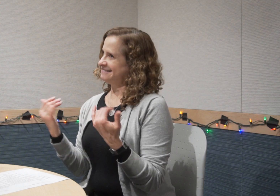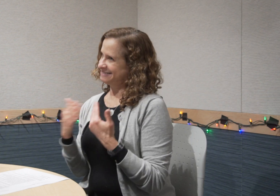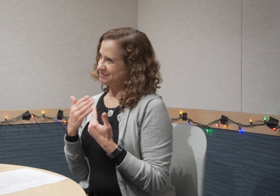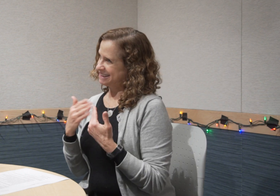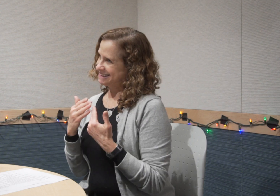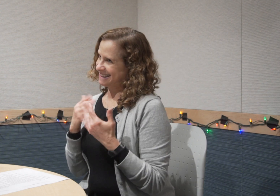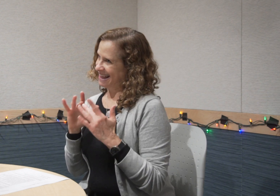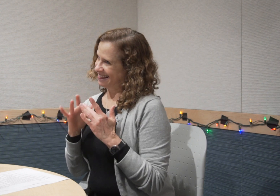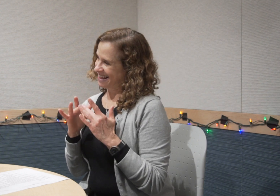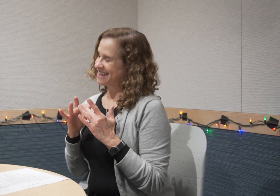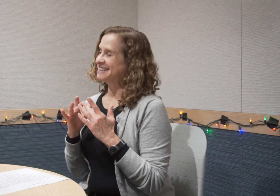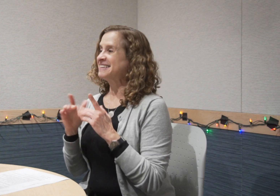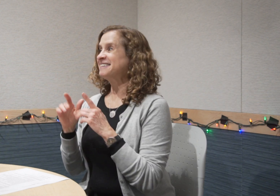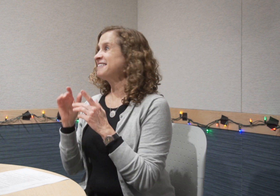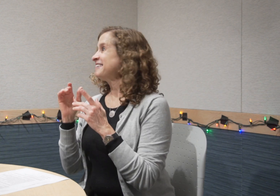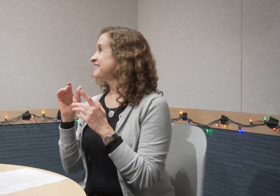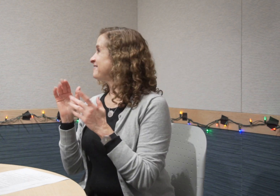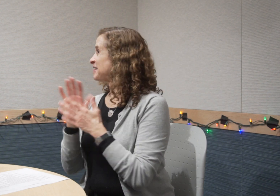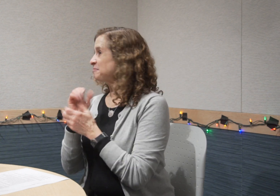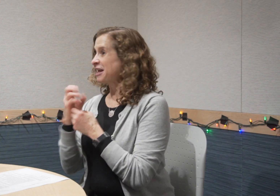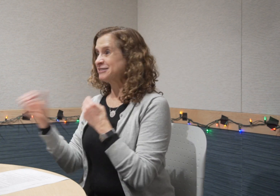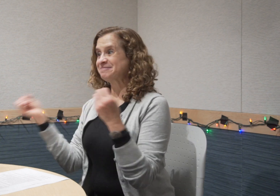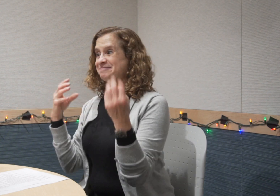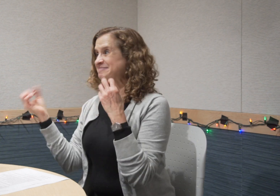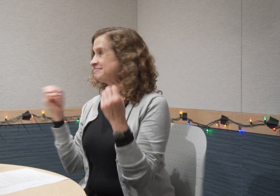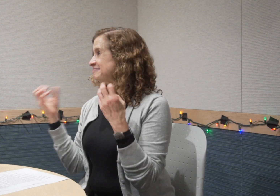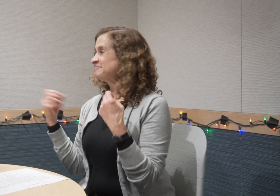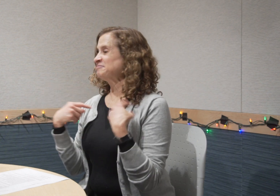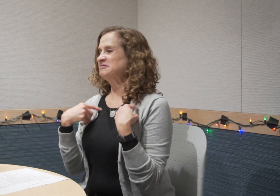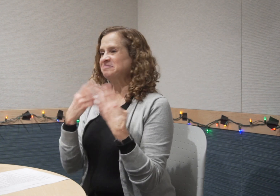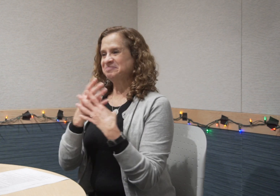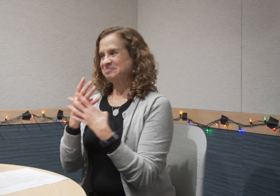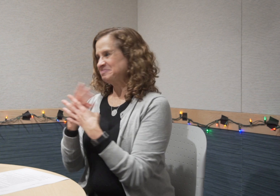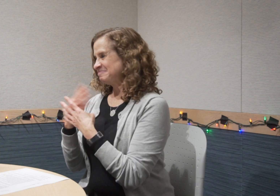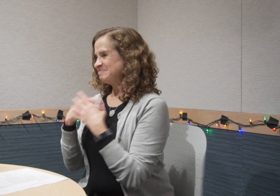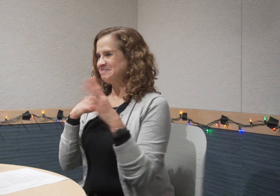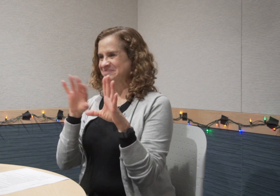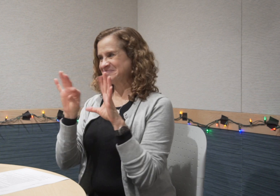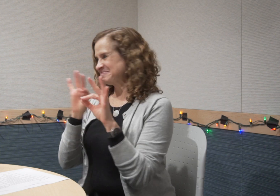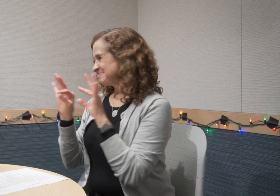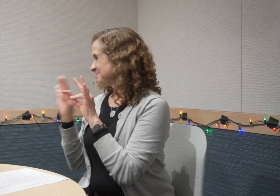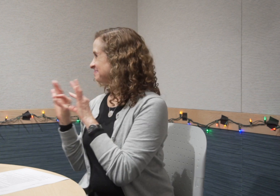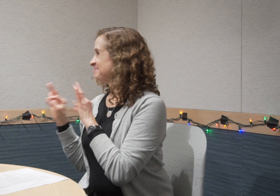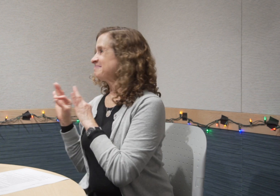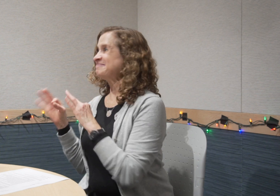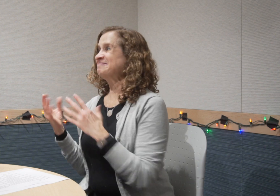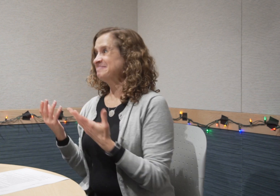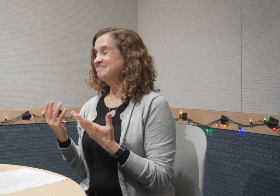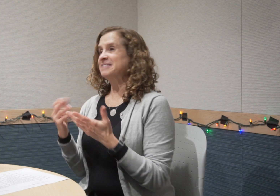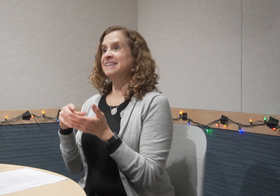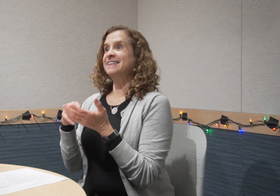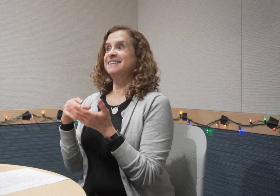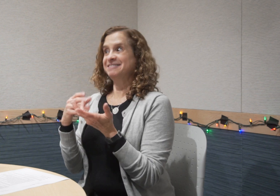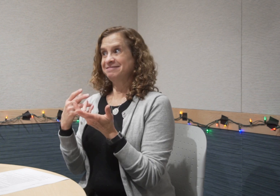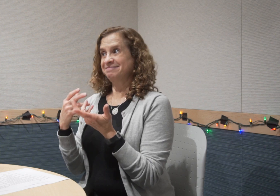VHS tapes. It's so much easier online now with everything digital. We get tons of submissions. We screen them all. We choose the ones we like.